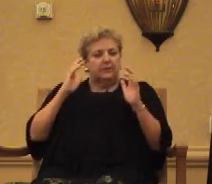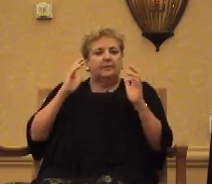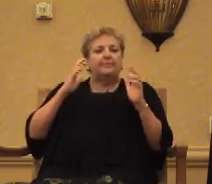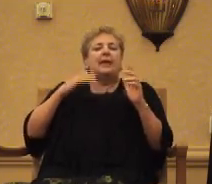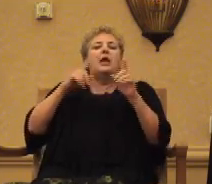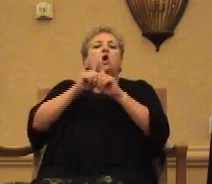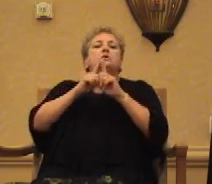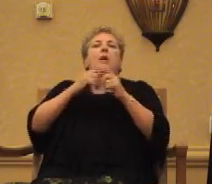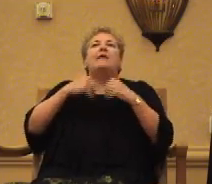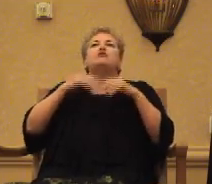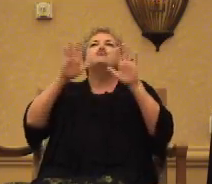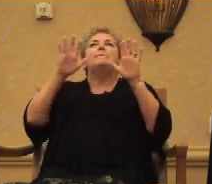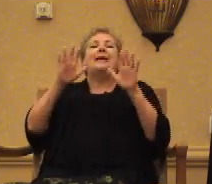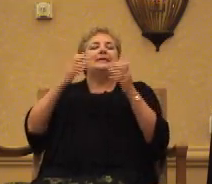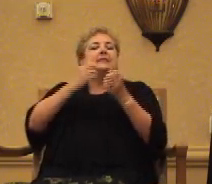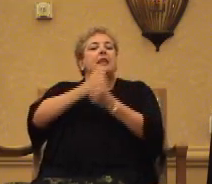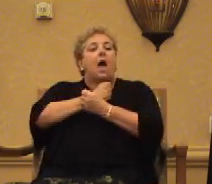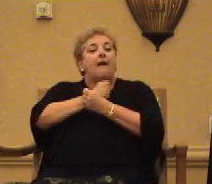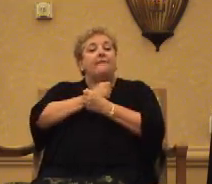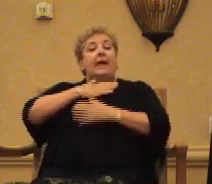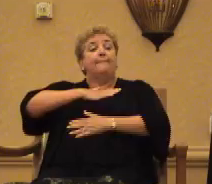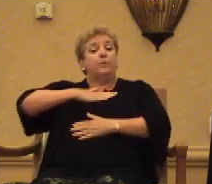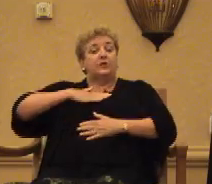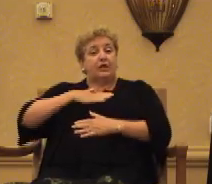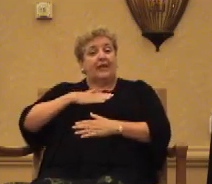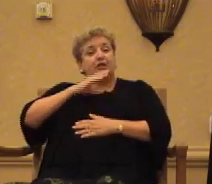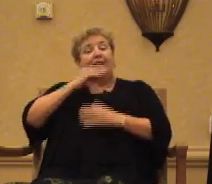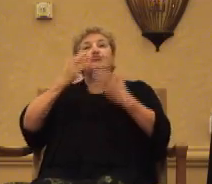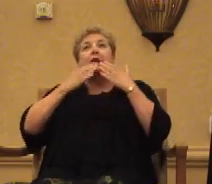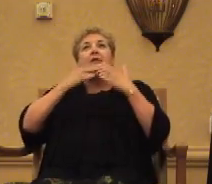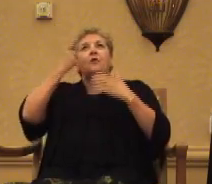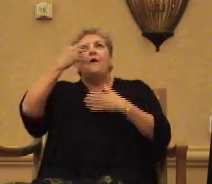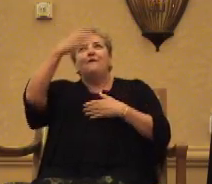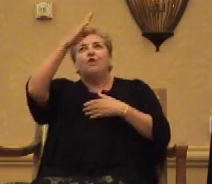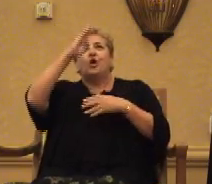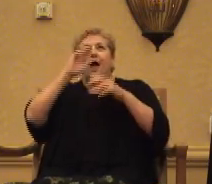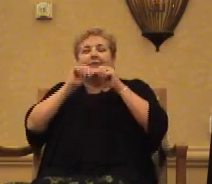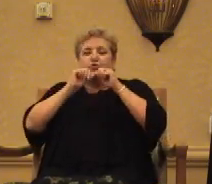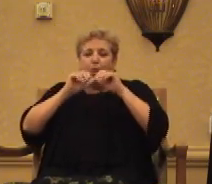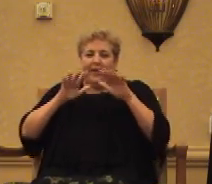love and appreciation and gratitude for God's grace. And